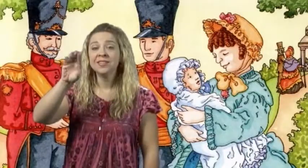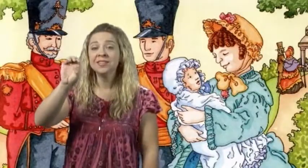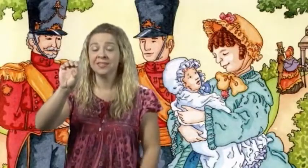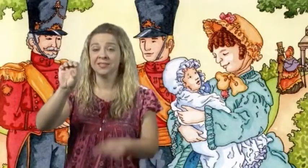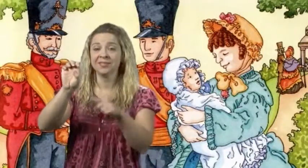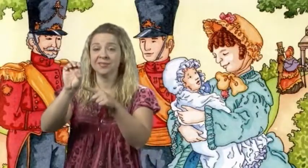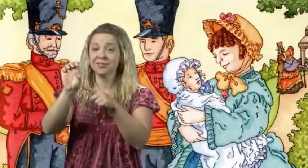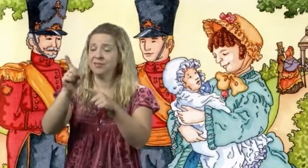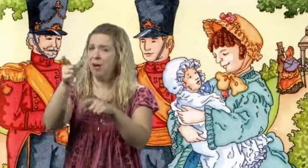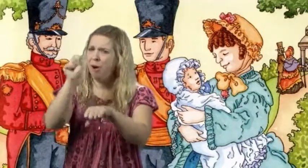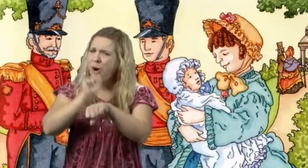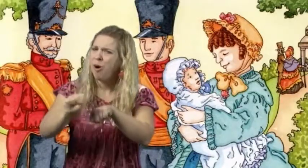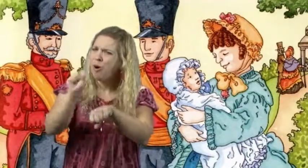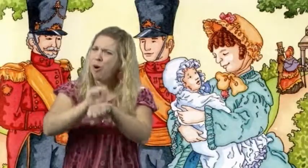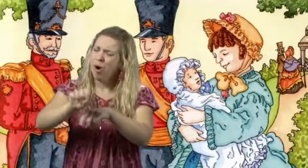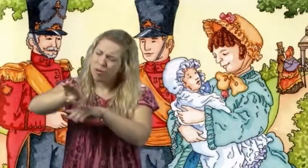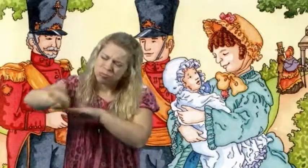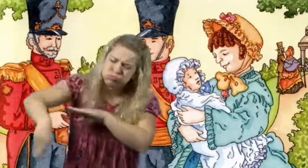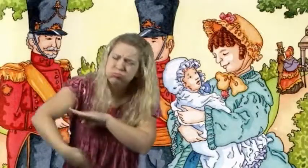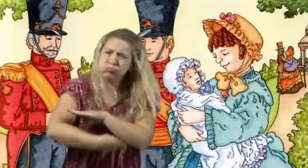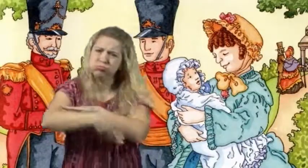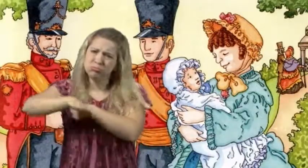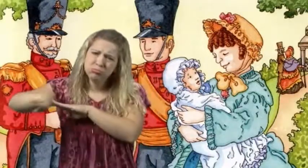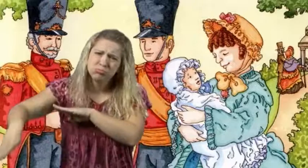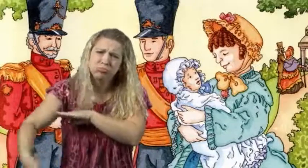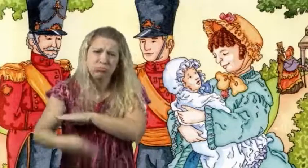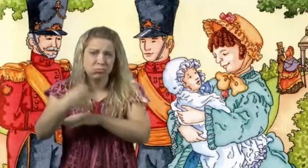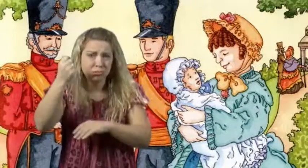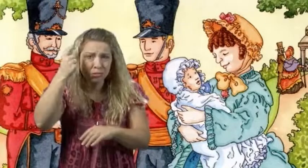At times, Florence worked through the night without sleep.